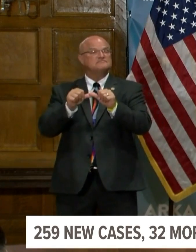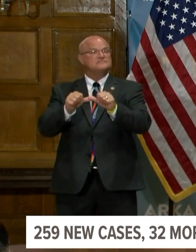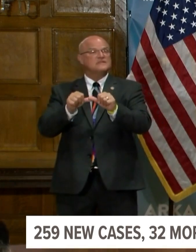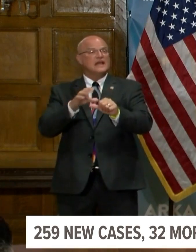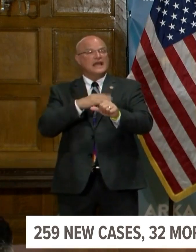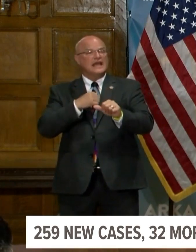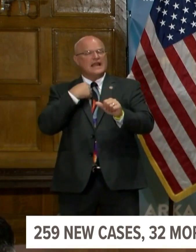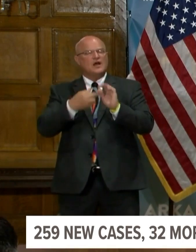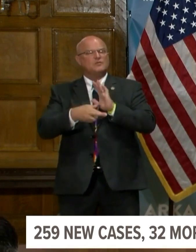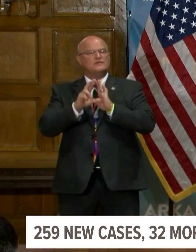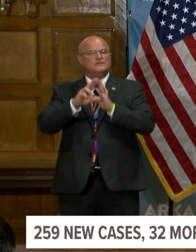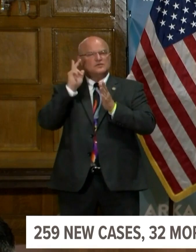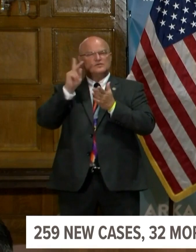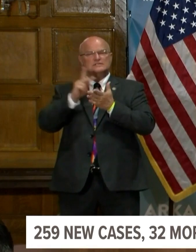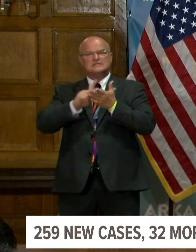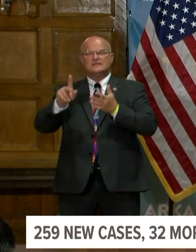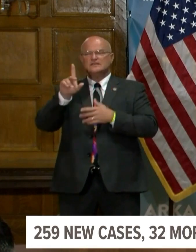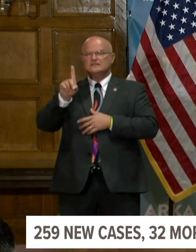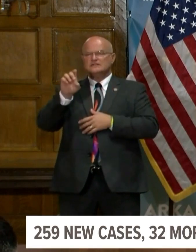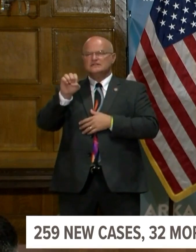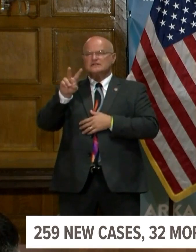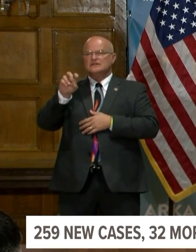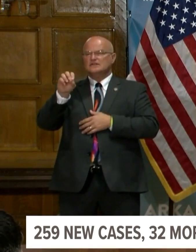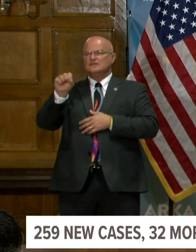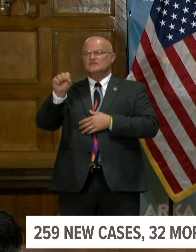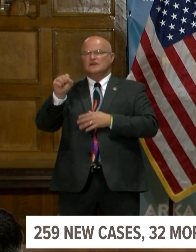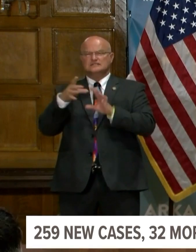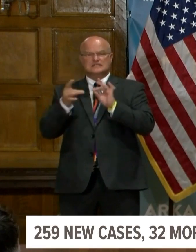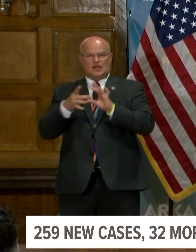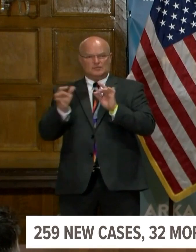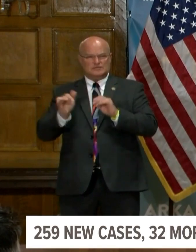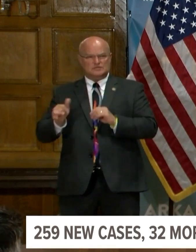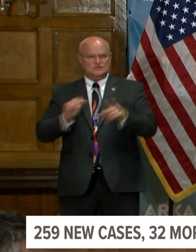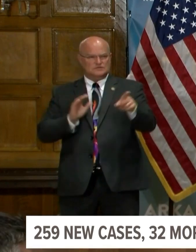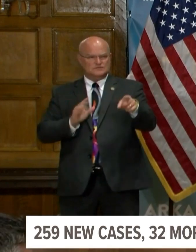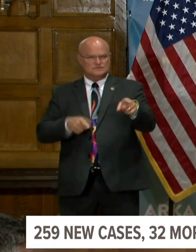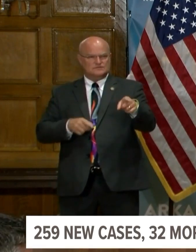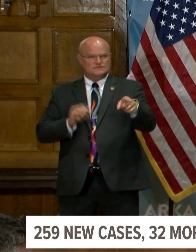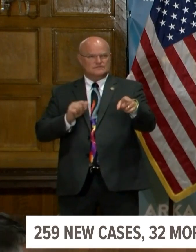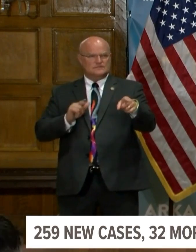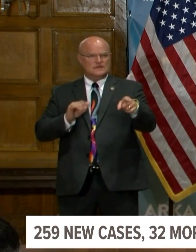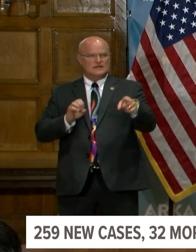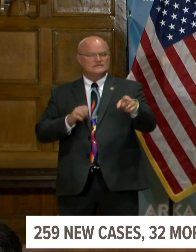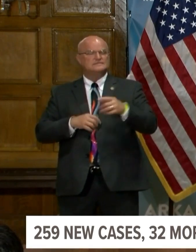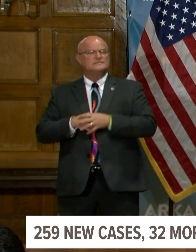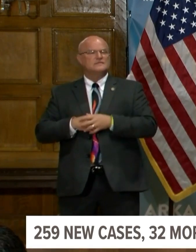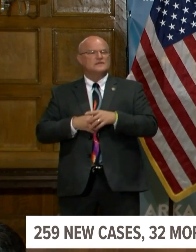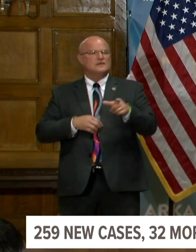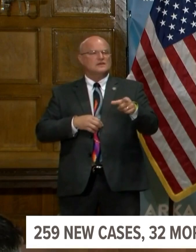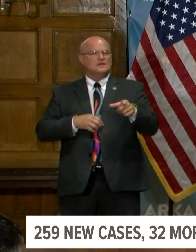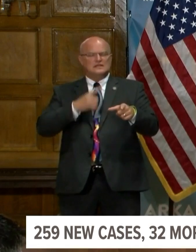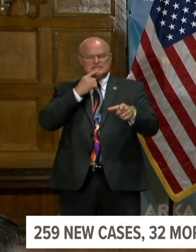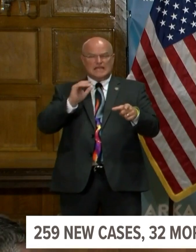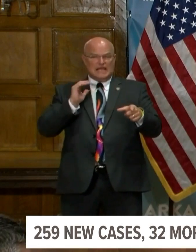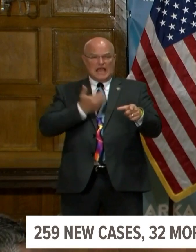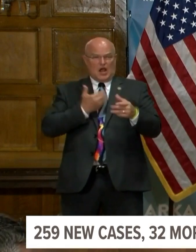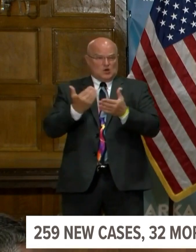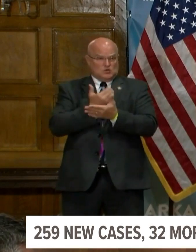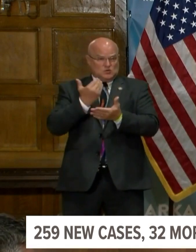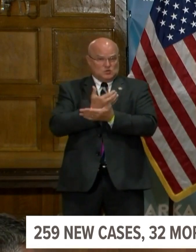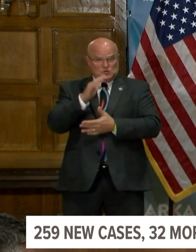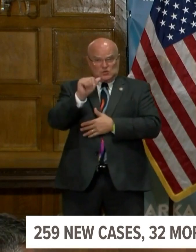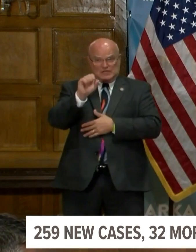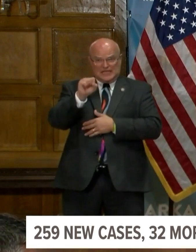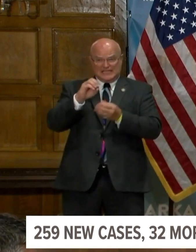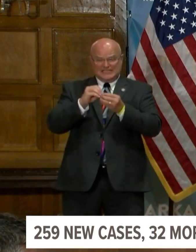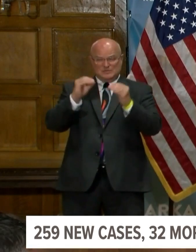and I'll review Secretary DeVos's comments. Yes, Alex. So would you say that our new case